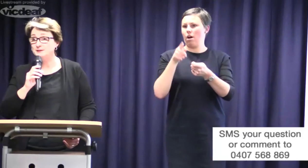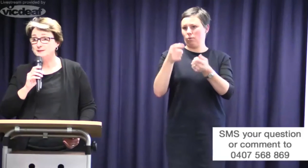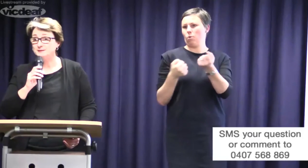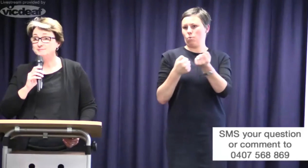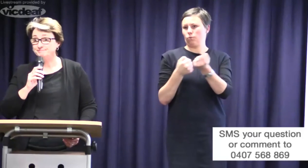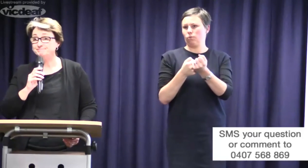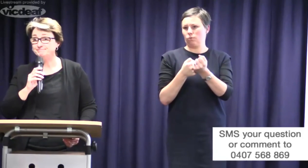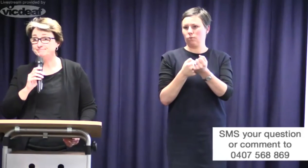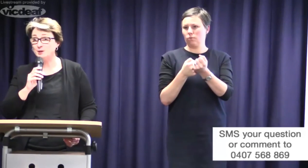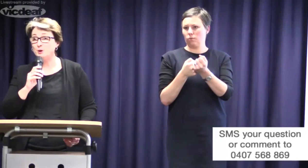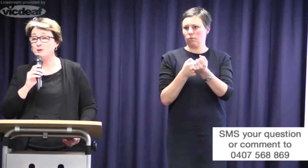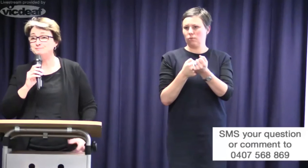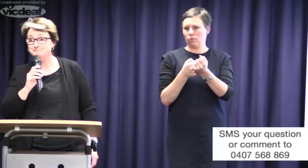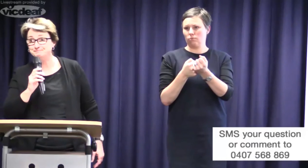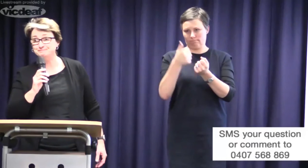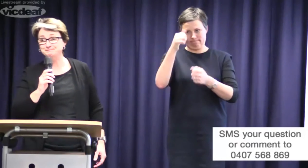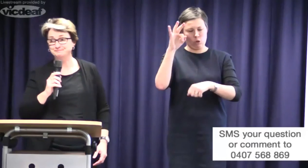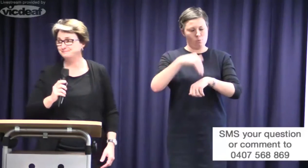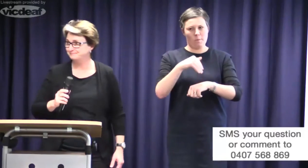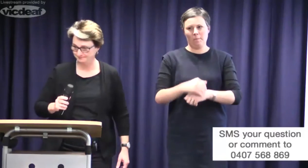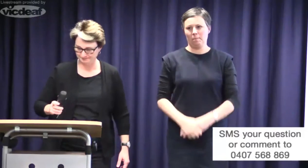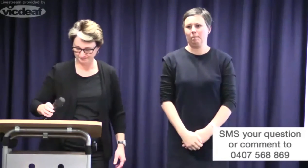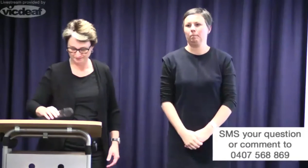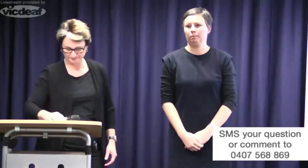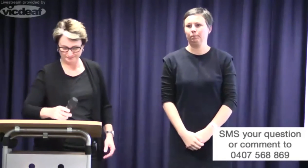support. No problem.